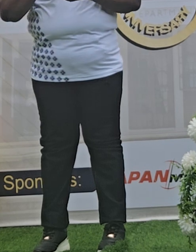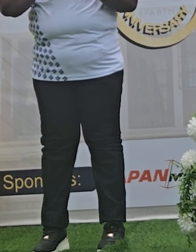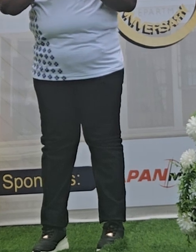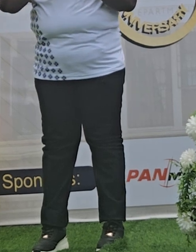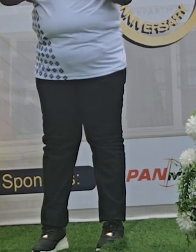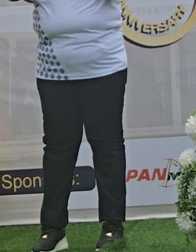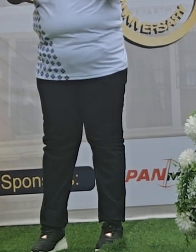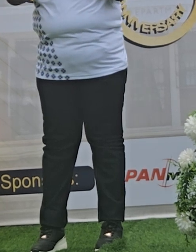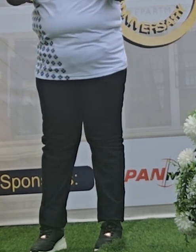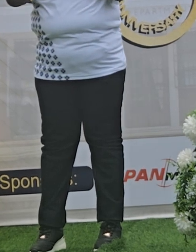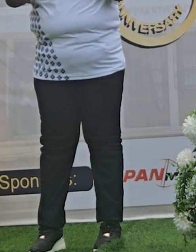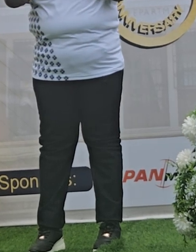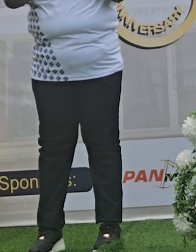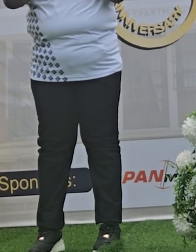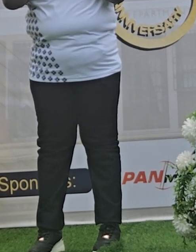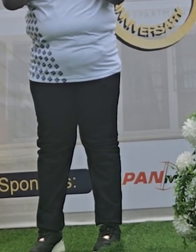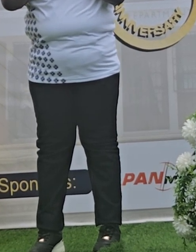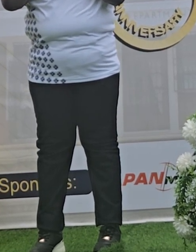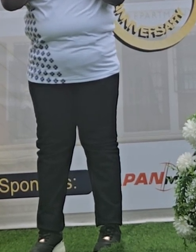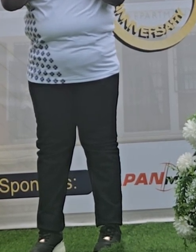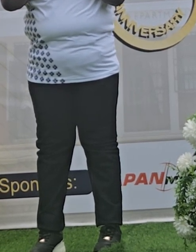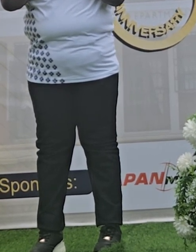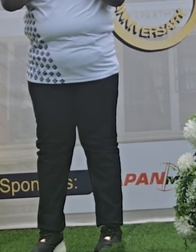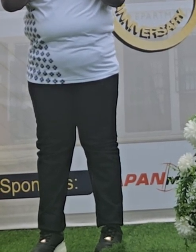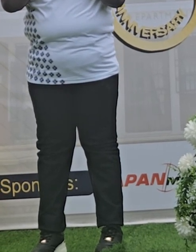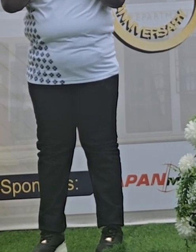representative of the